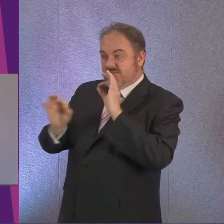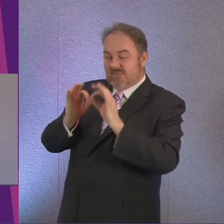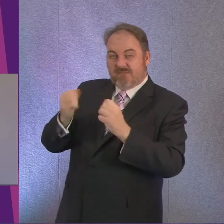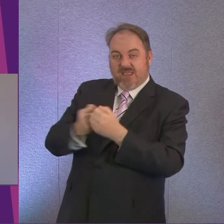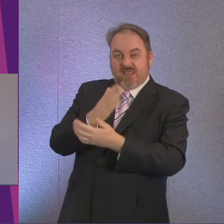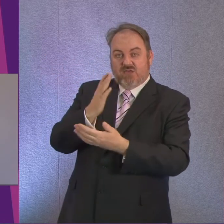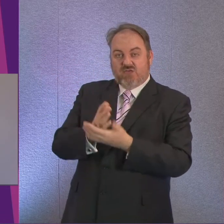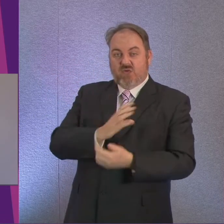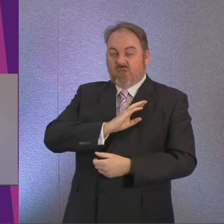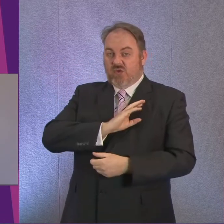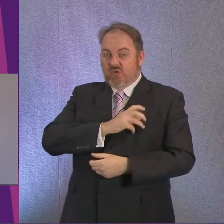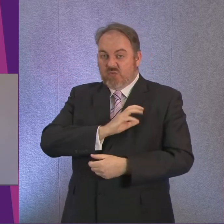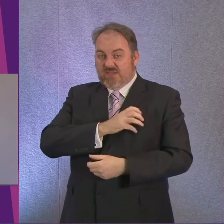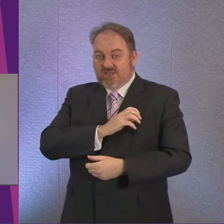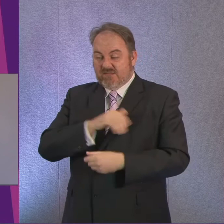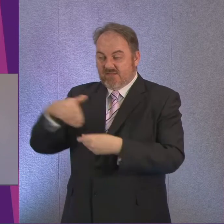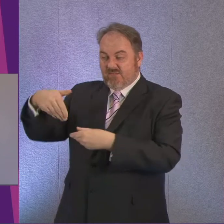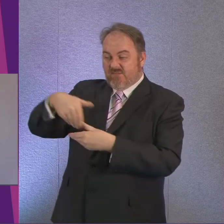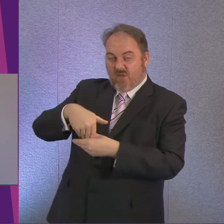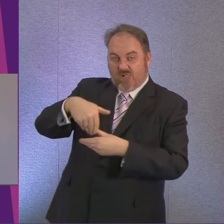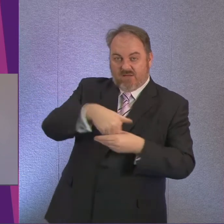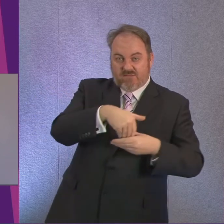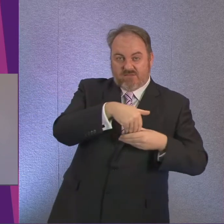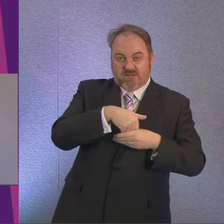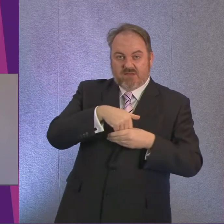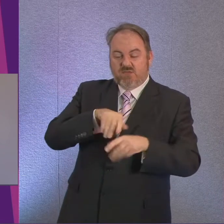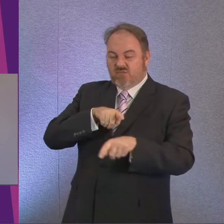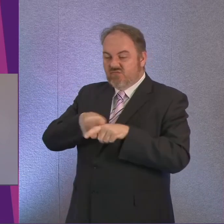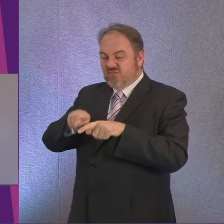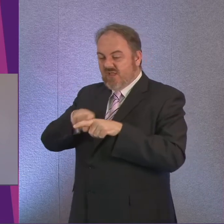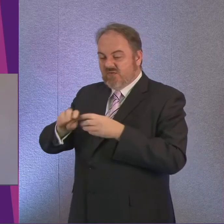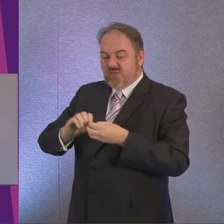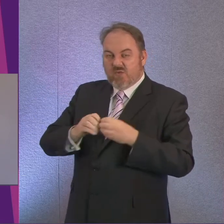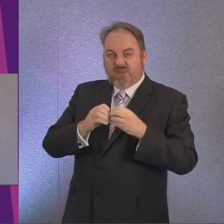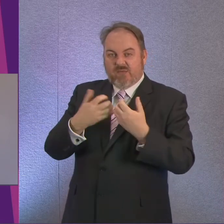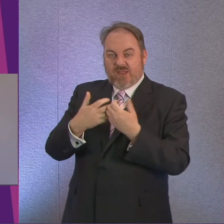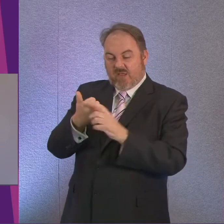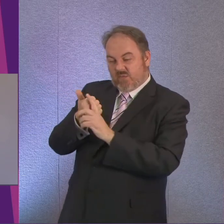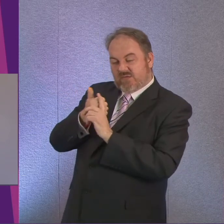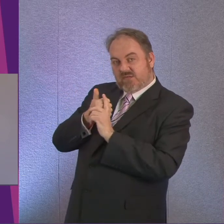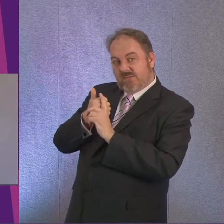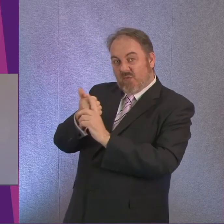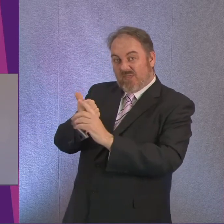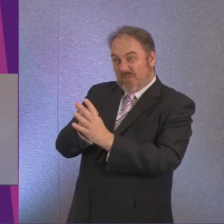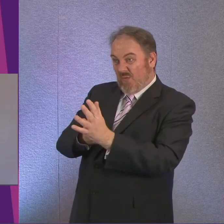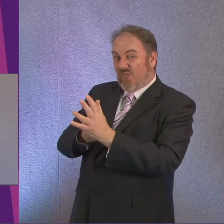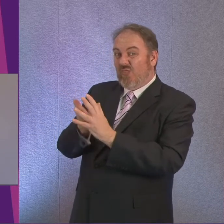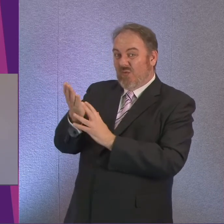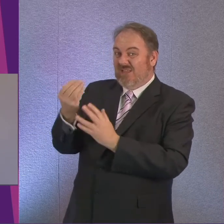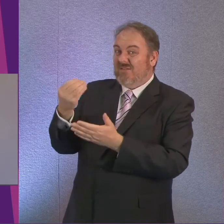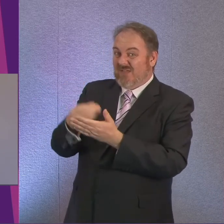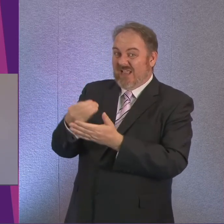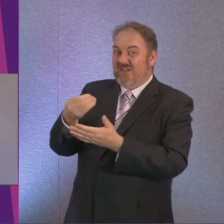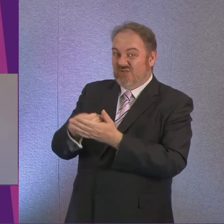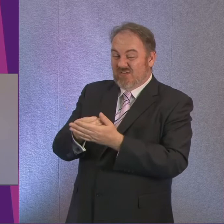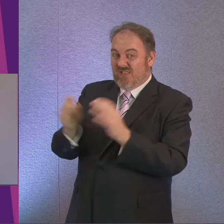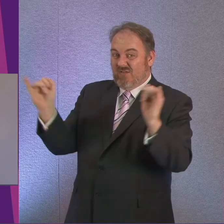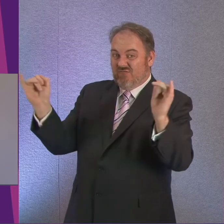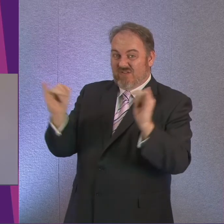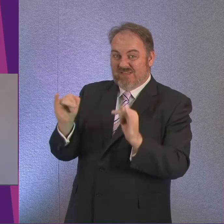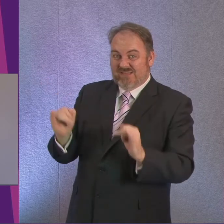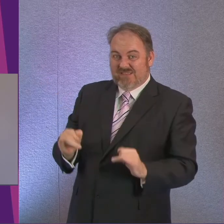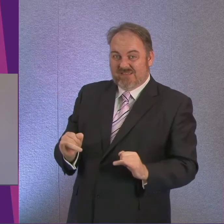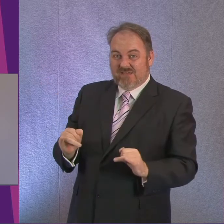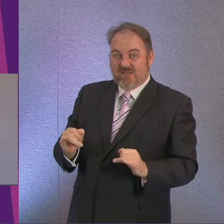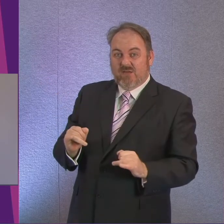unions and so on, so we can steer the sectors through this crisis. We have already announced a